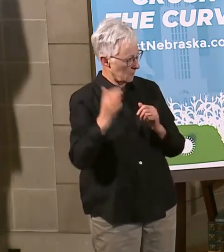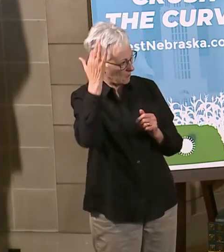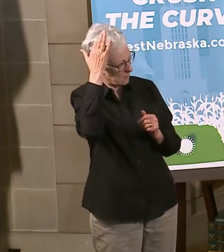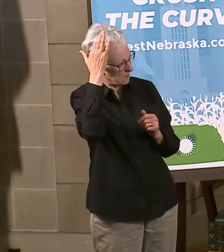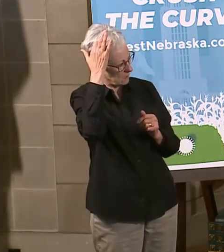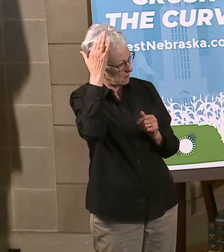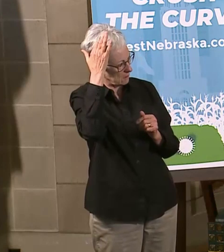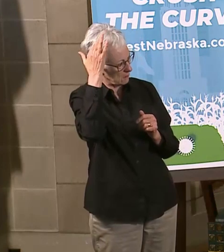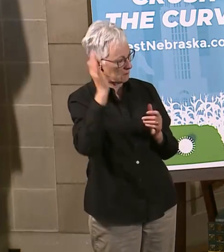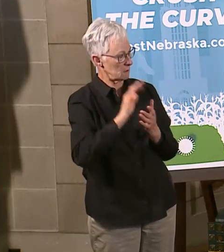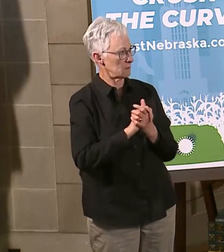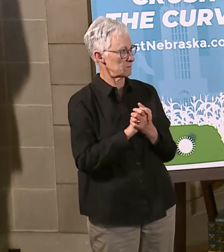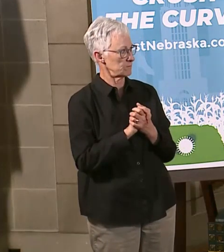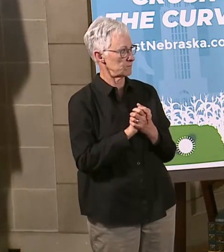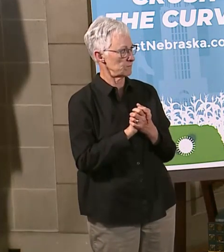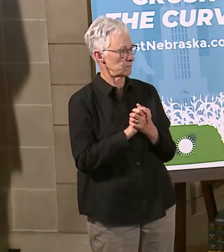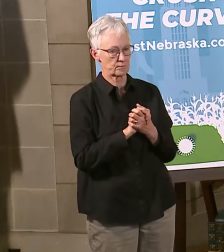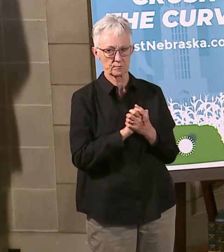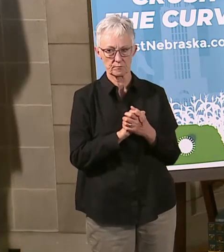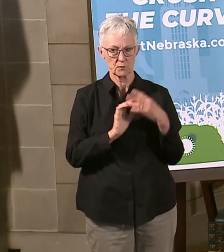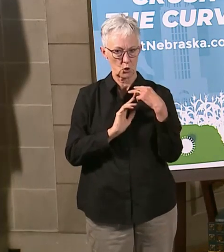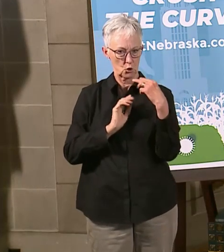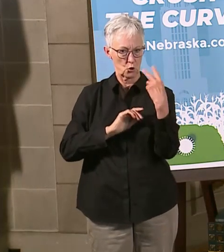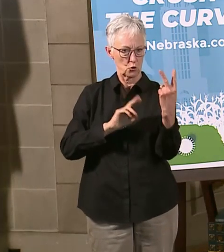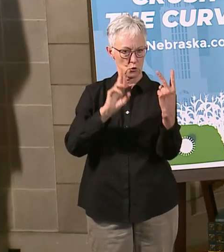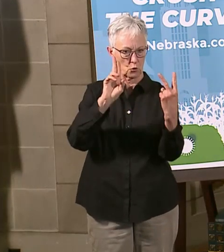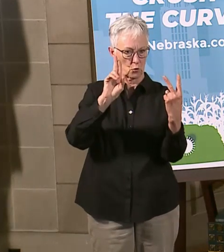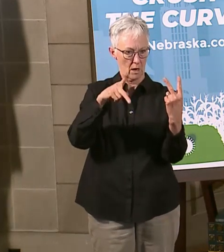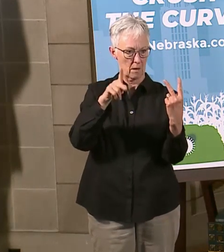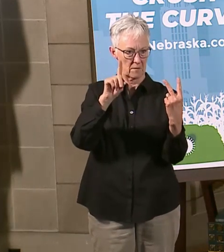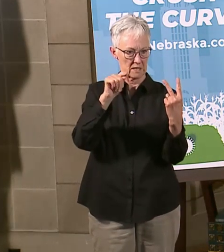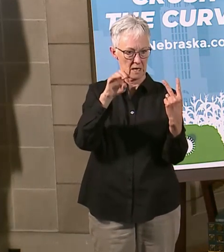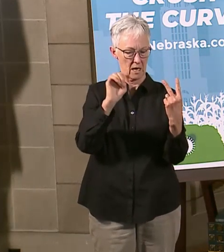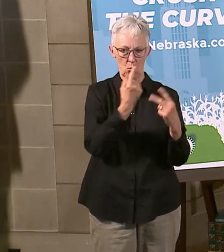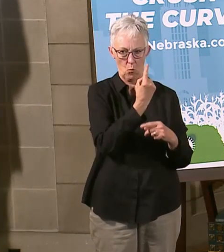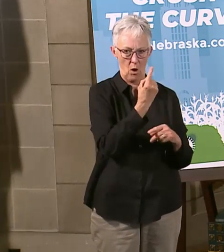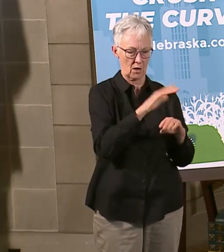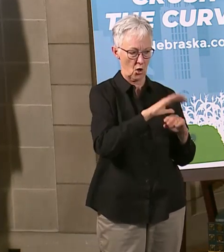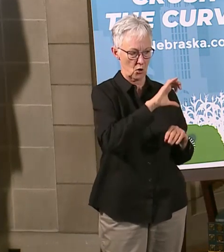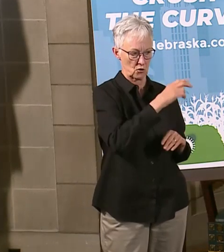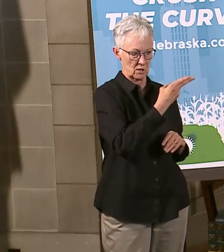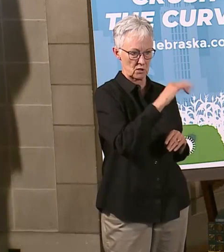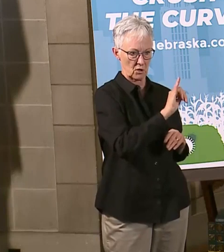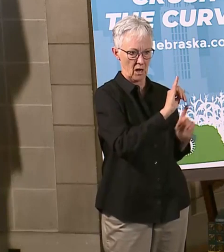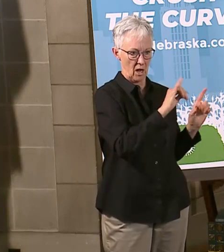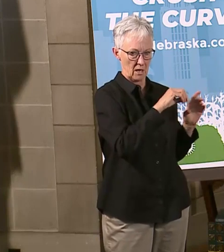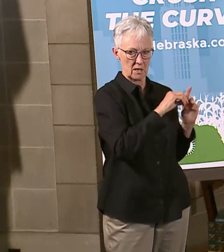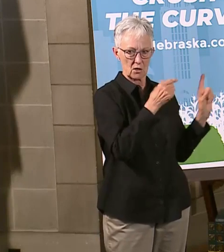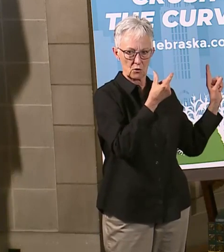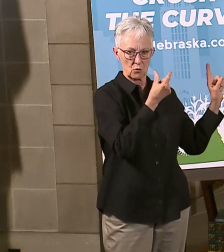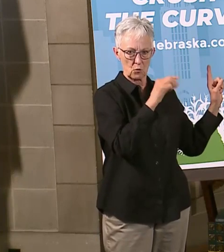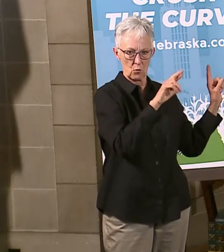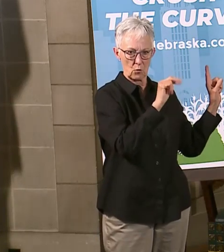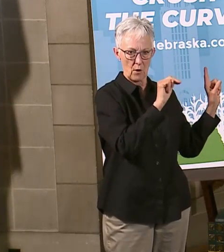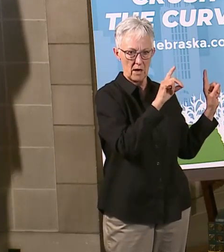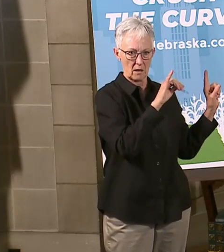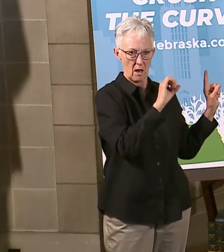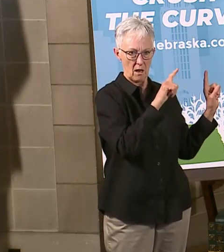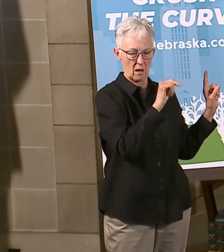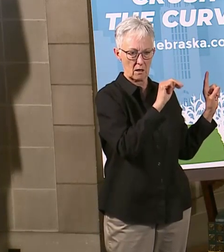So I'll give two updates, one on CHI Grand Island and one in Lexington County Community